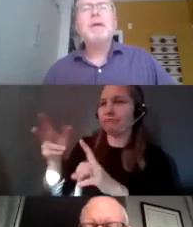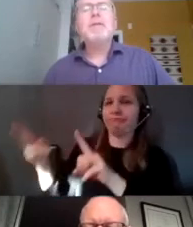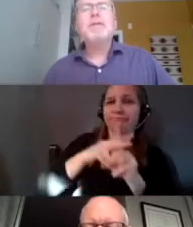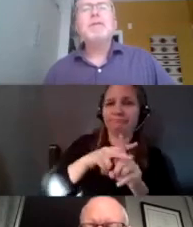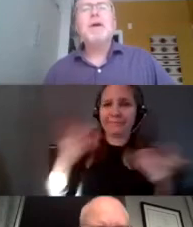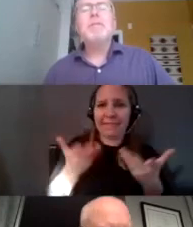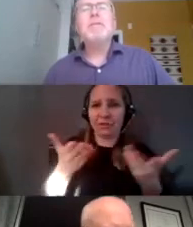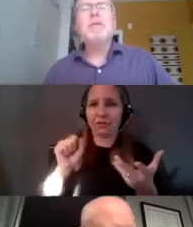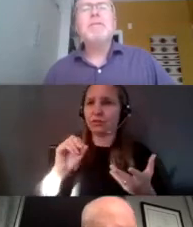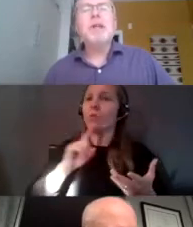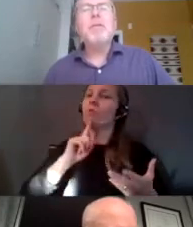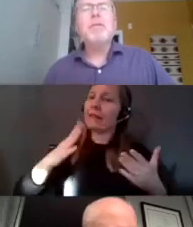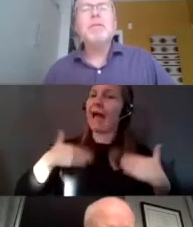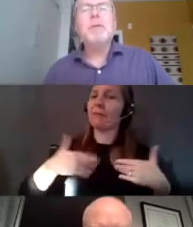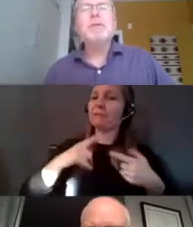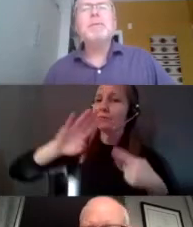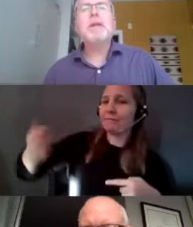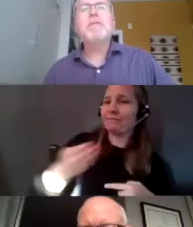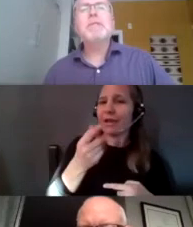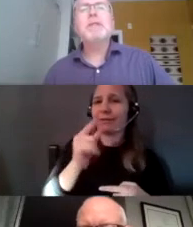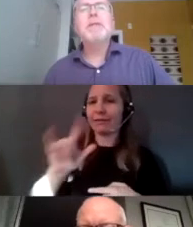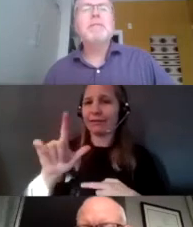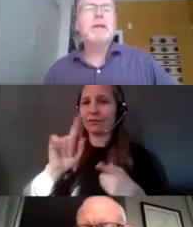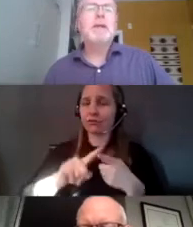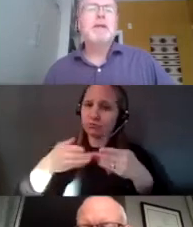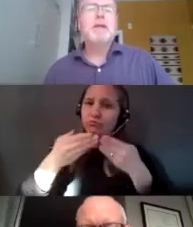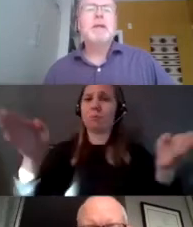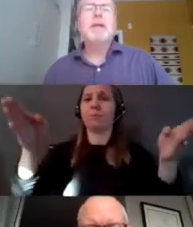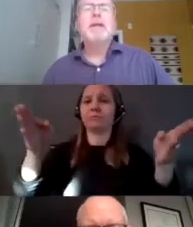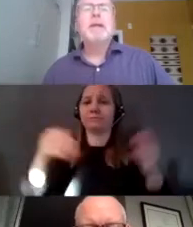welcome Gil to officially open this from the perspective of the city.